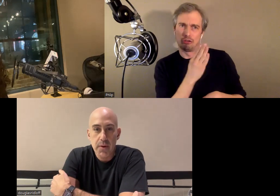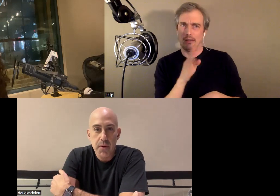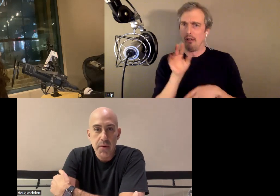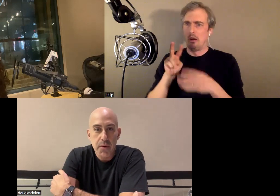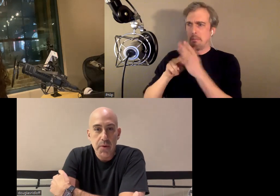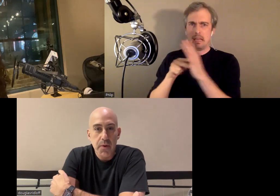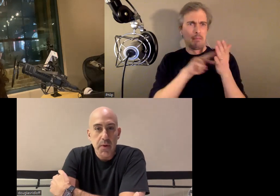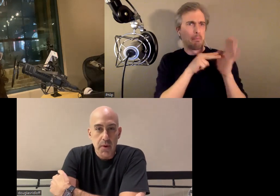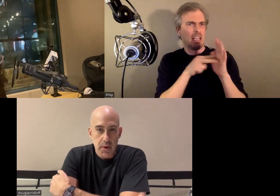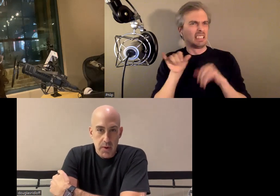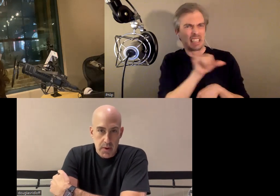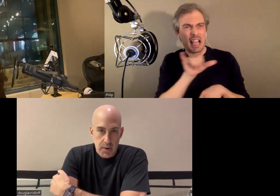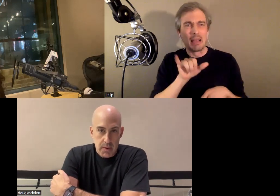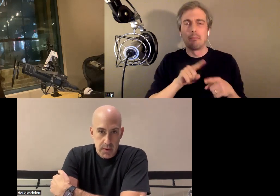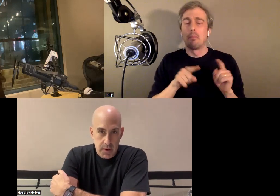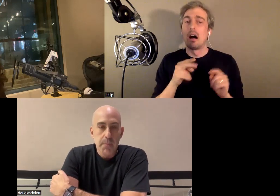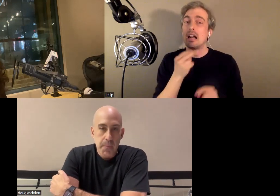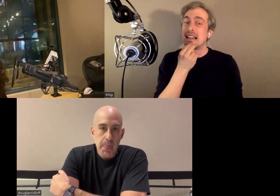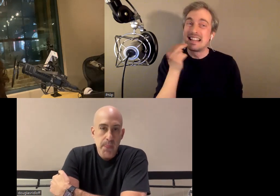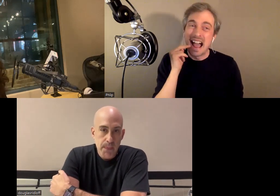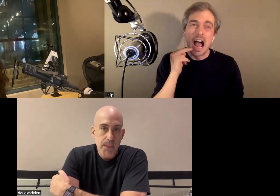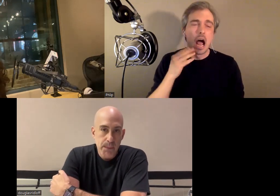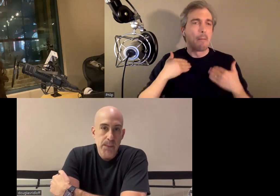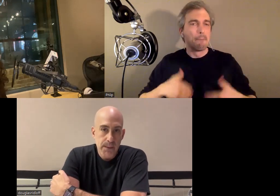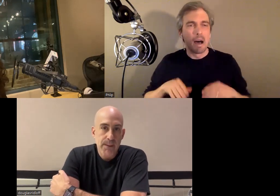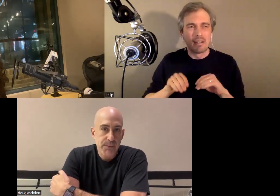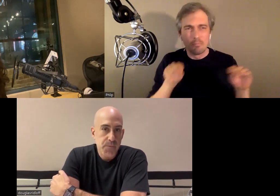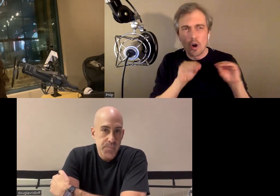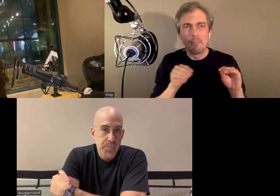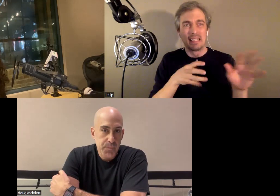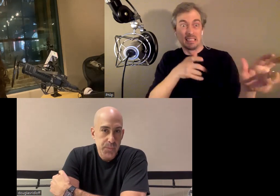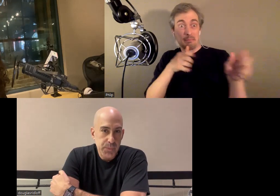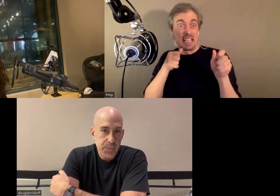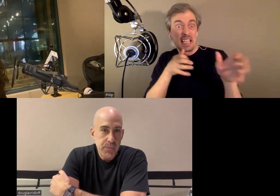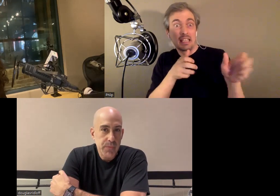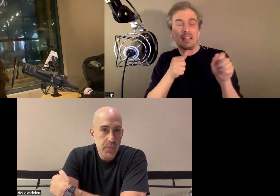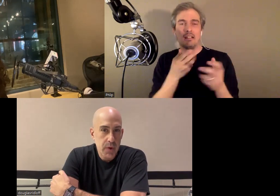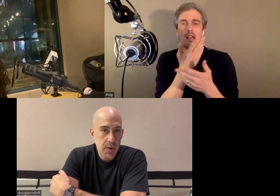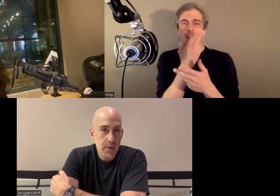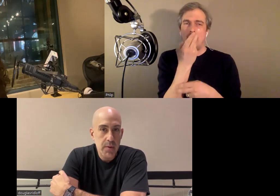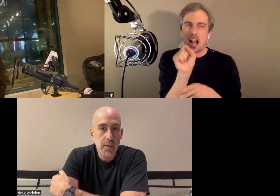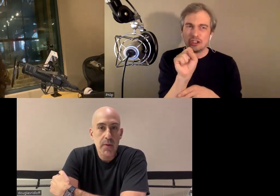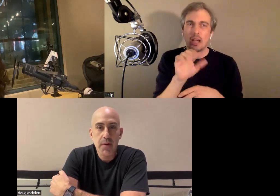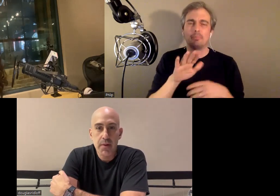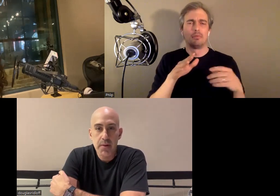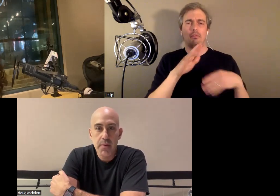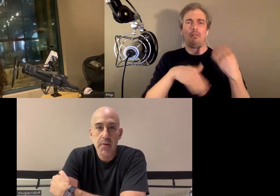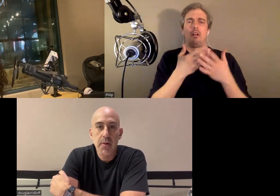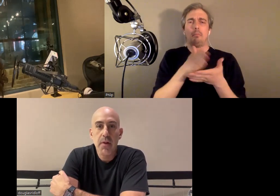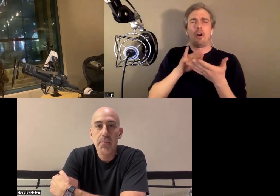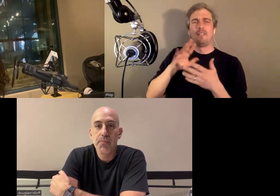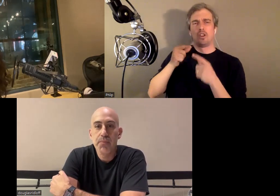but facial expression, body movement, speed, and hand shape are all part of the grammatical structure of the language. How do you like to describe